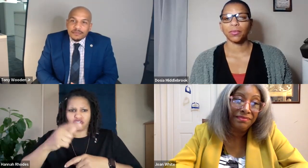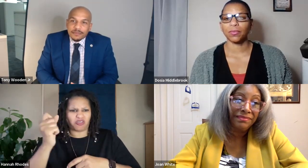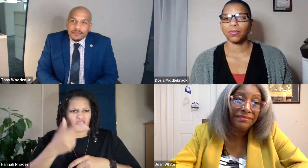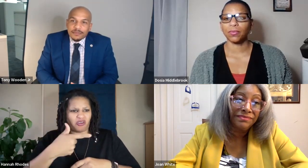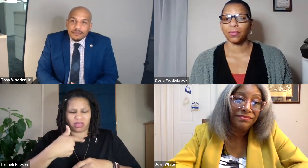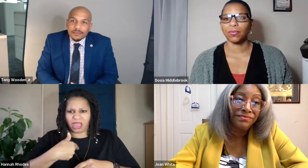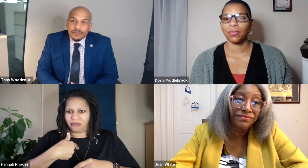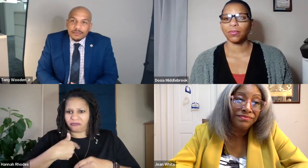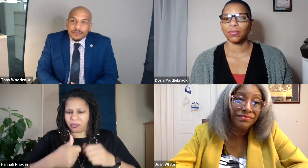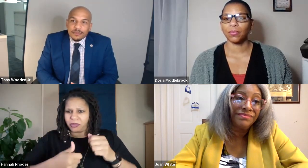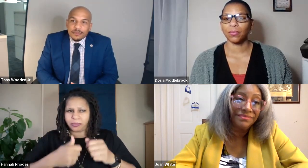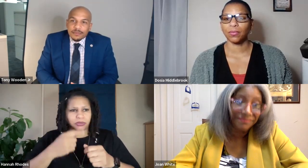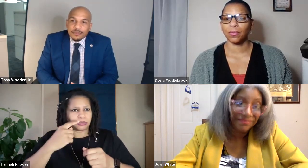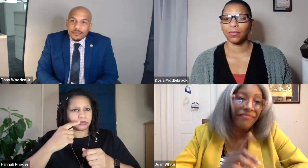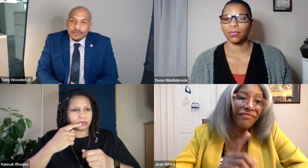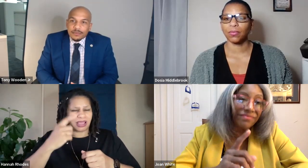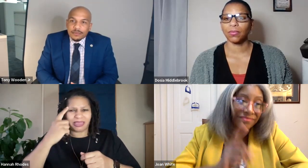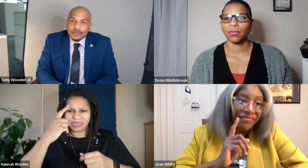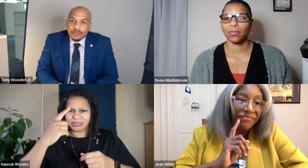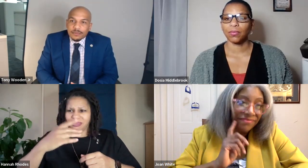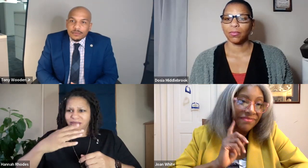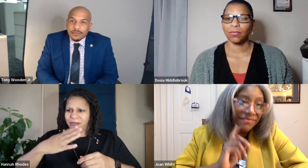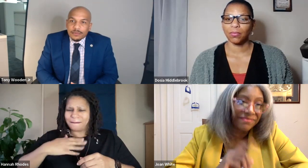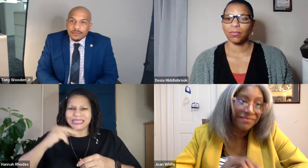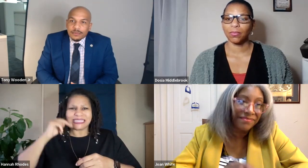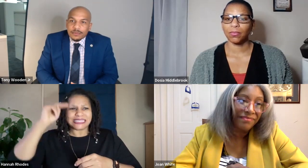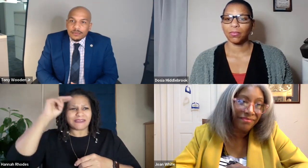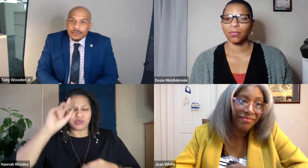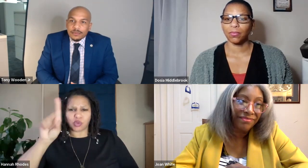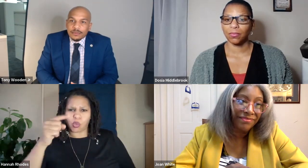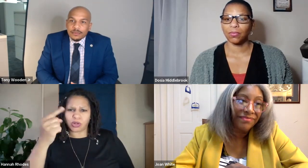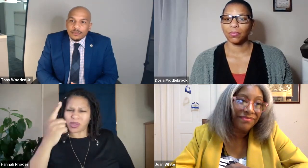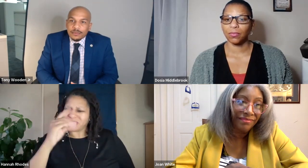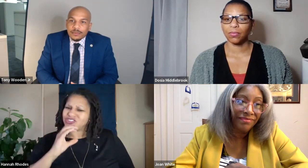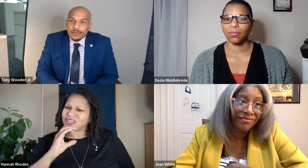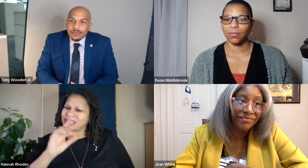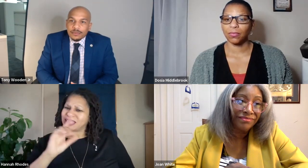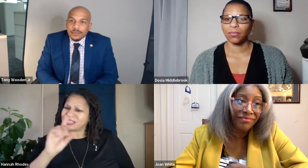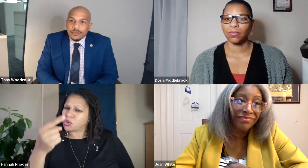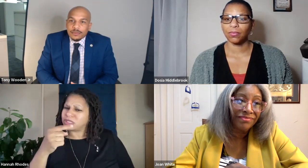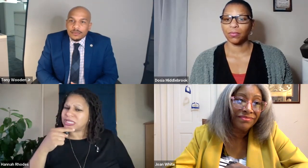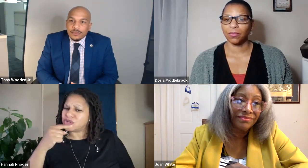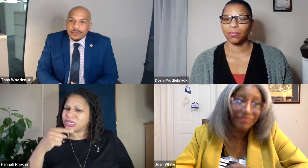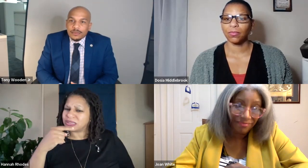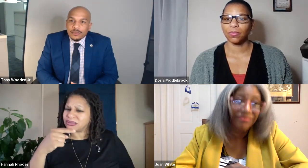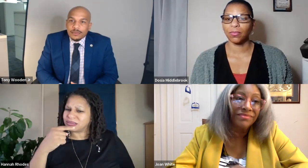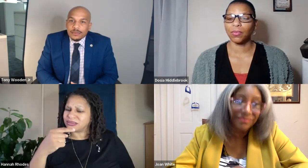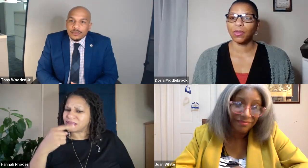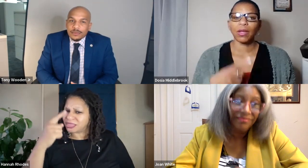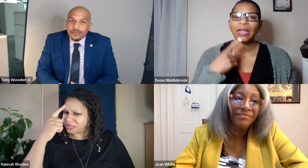interesting because my sister, I think, let me see, my nieces and nephew, wait, Chaz is the only hearing one out